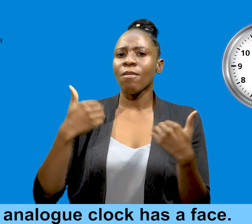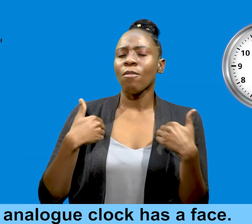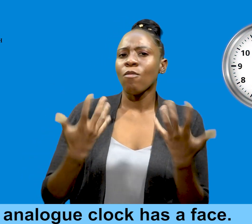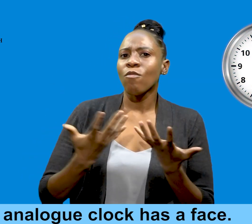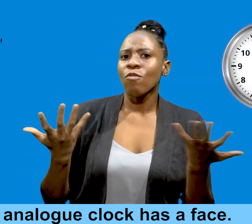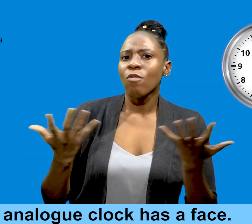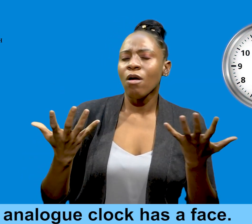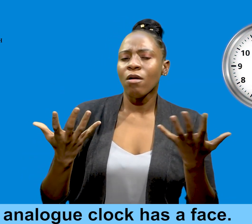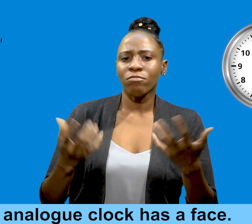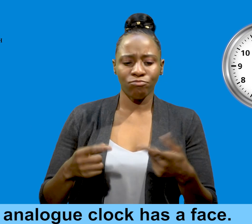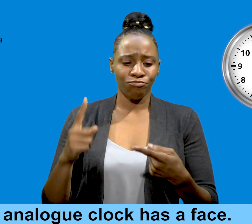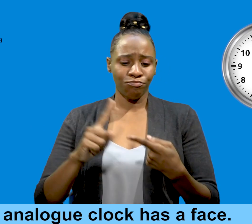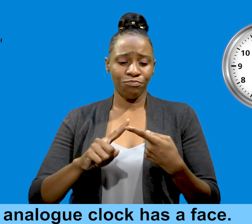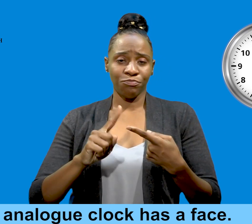The analog clock has